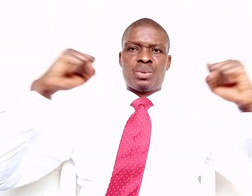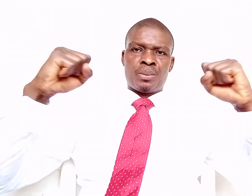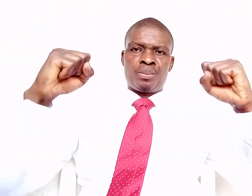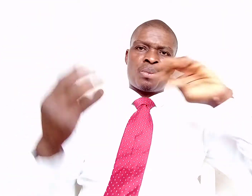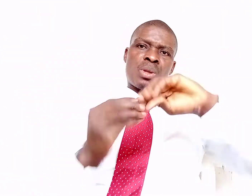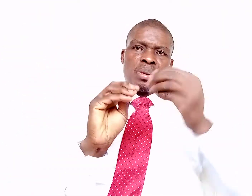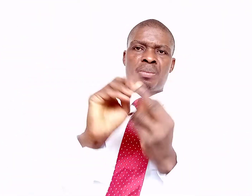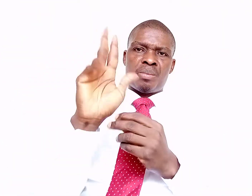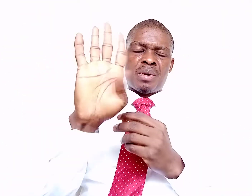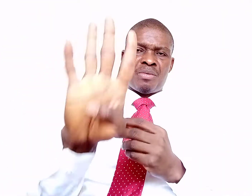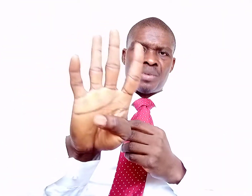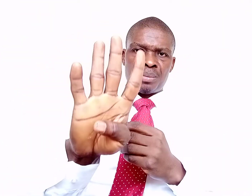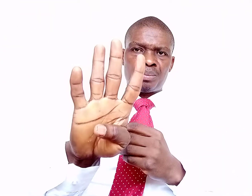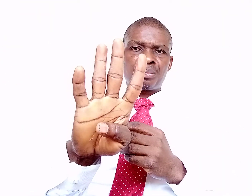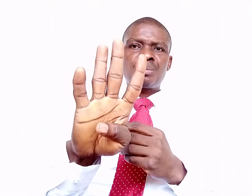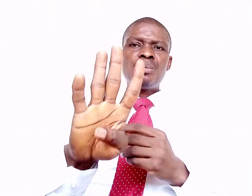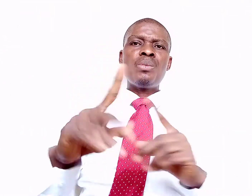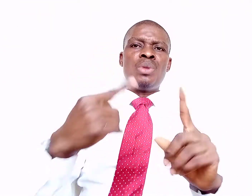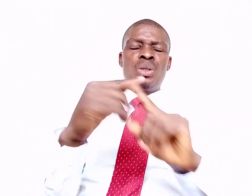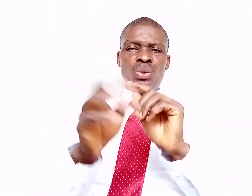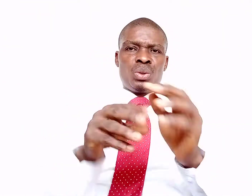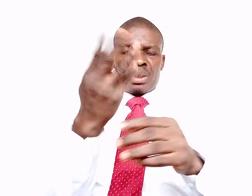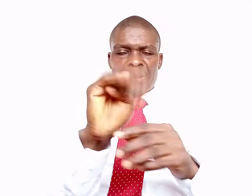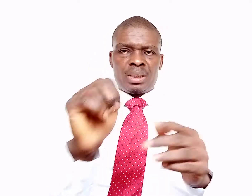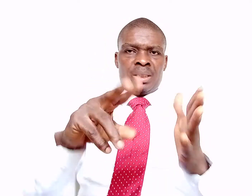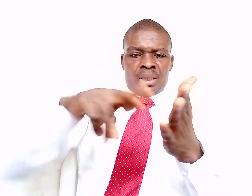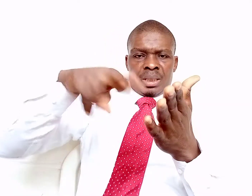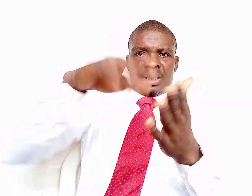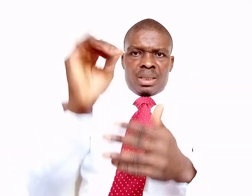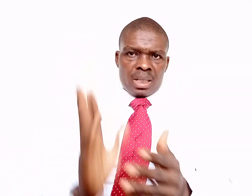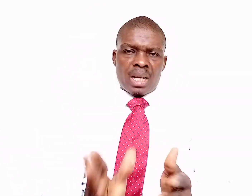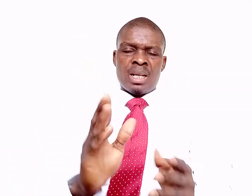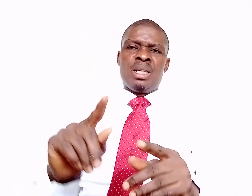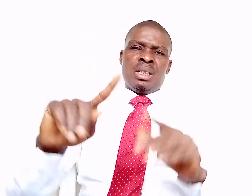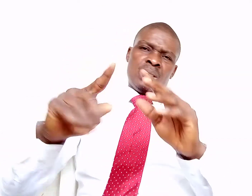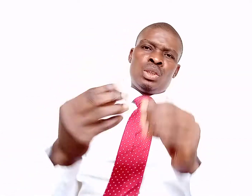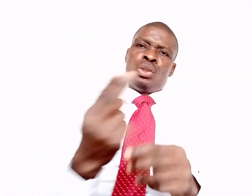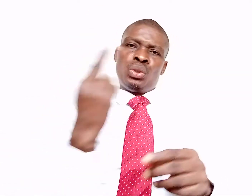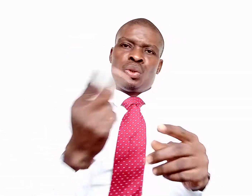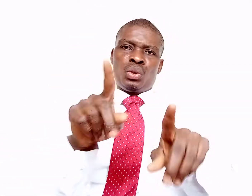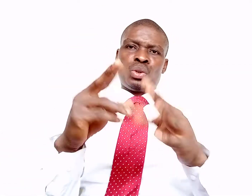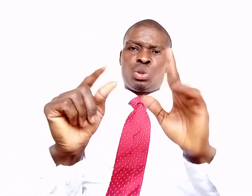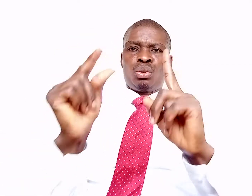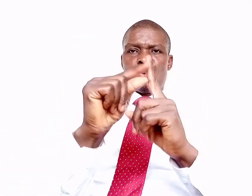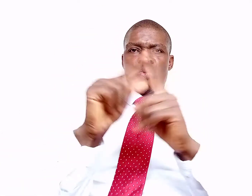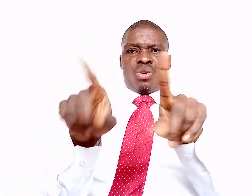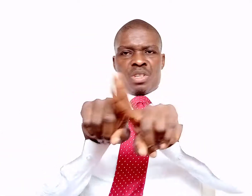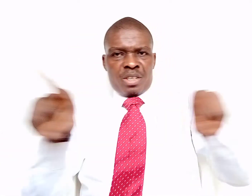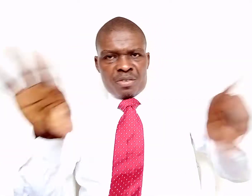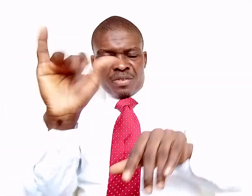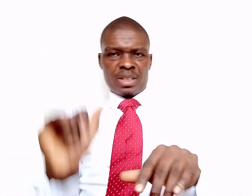4. To interest the reader, dynamic word choice is key.